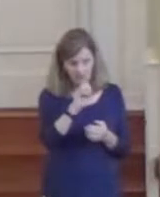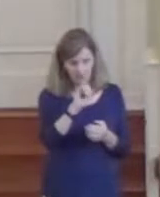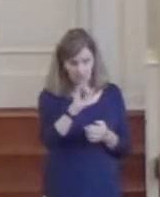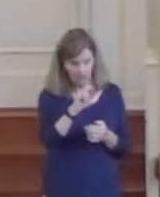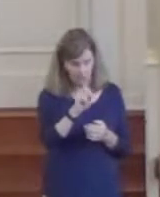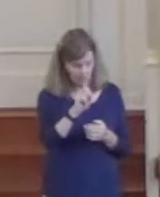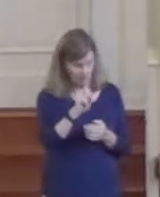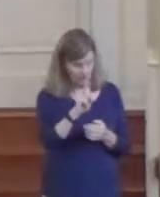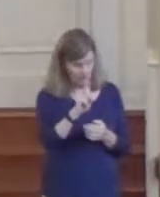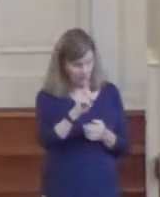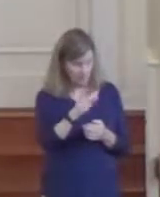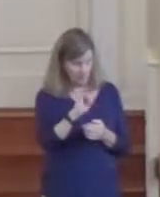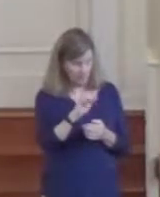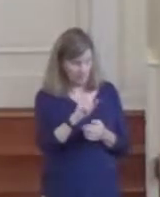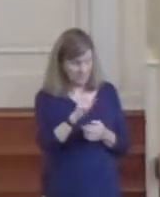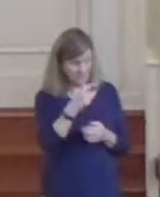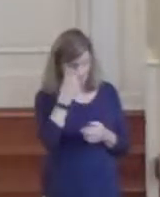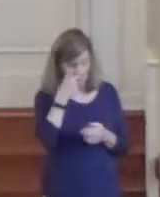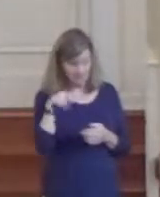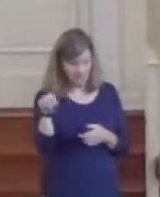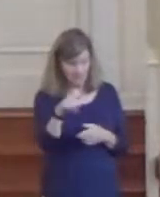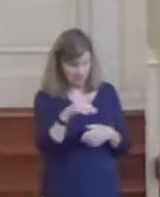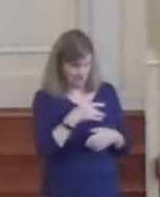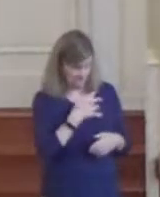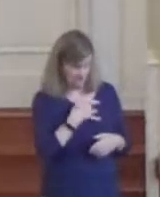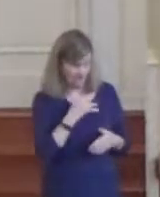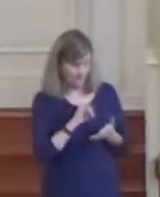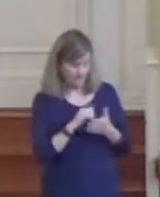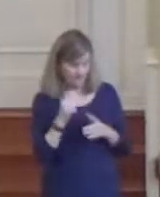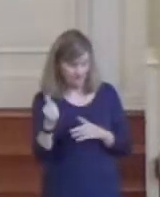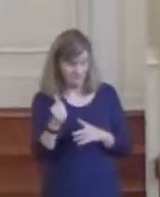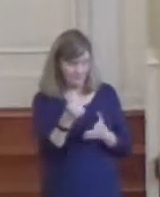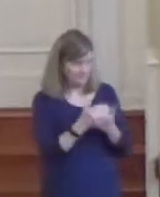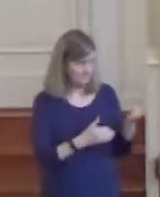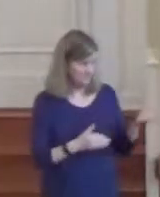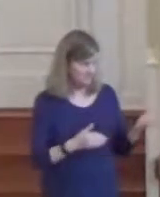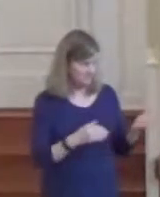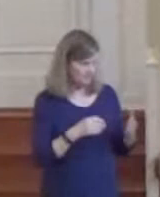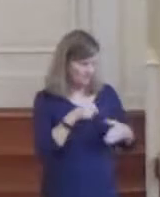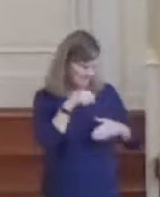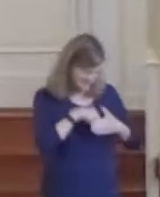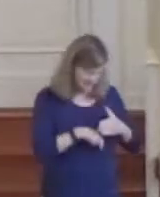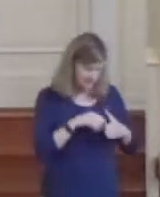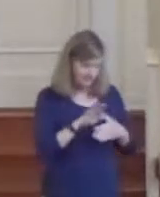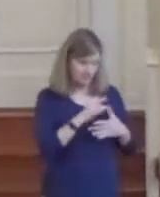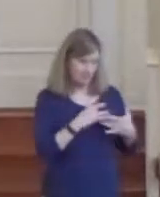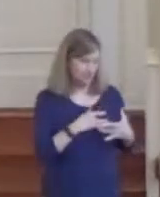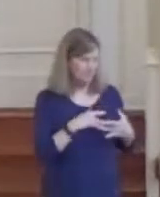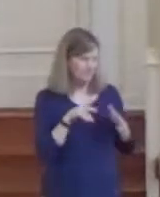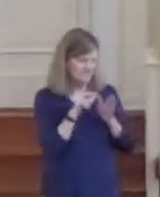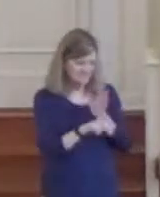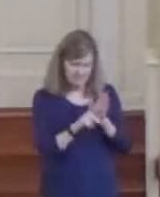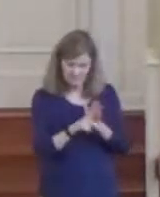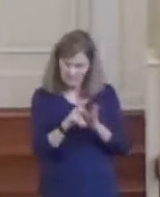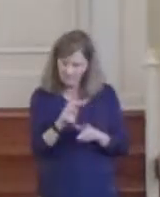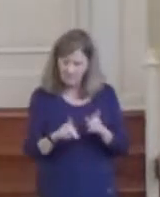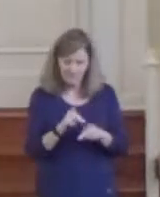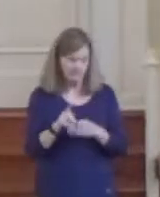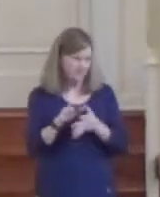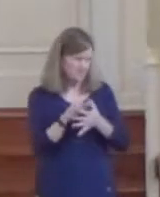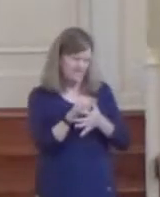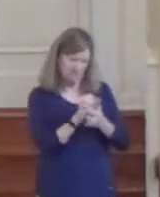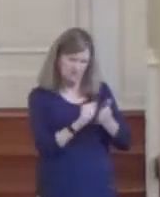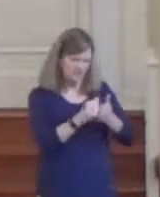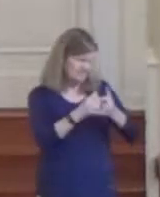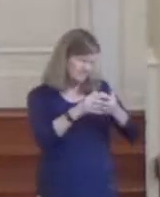know this all too well because you have felt the sting of what that means deep within your heart. It is killing people and